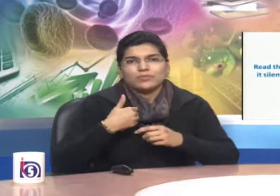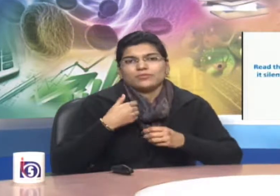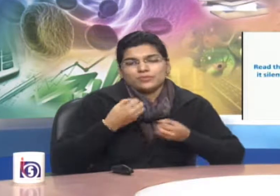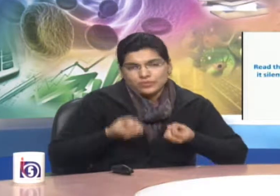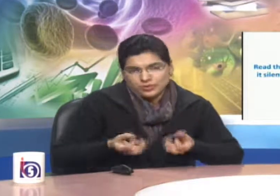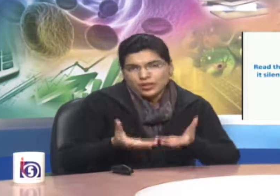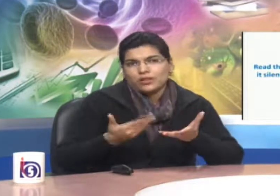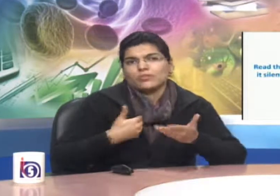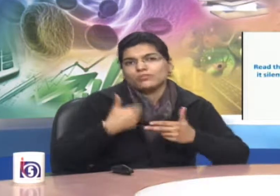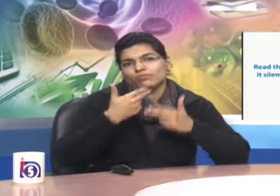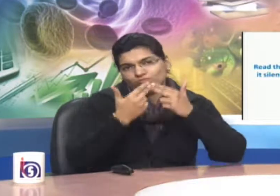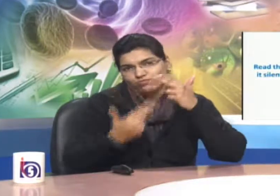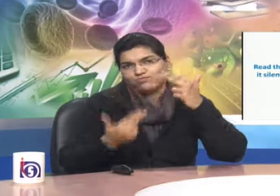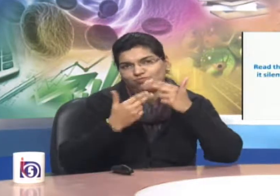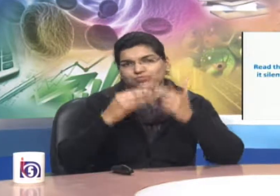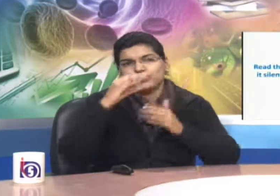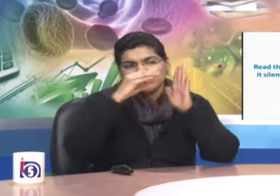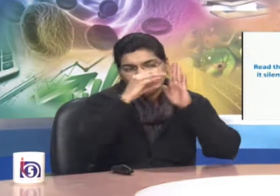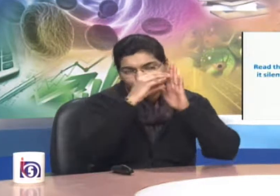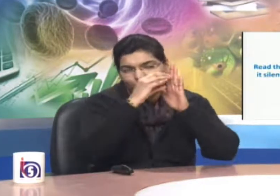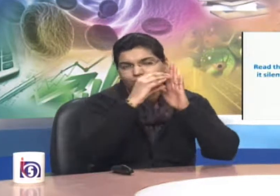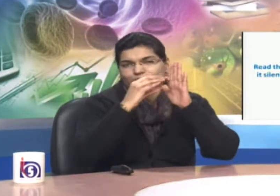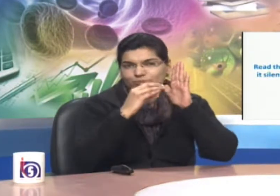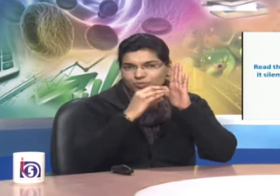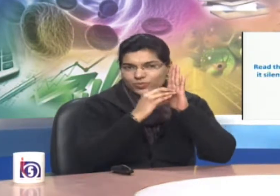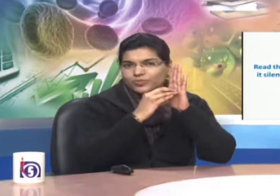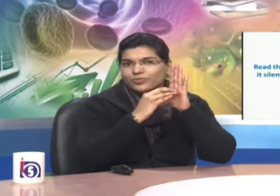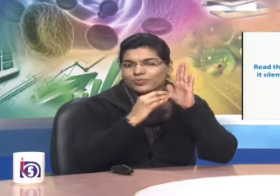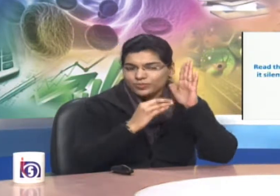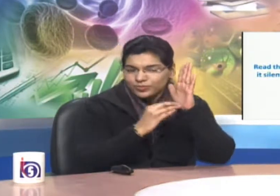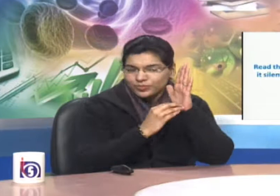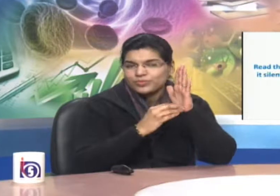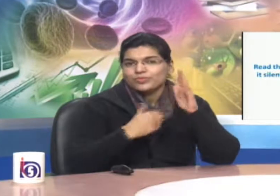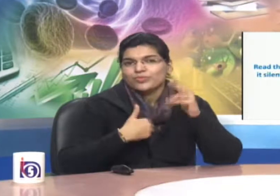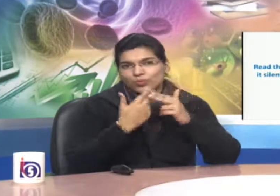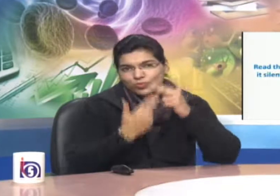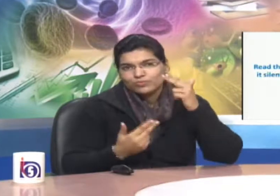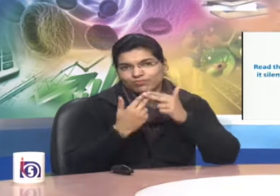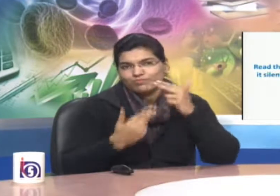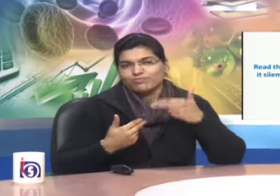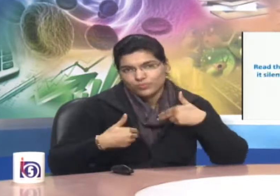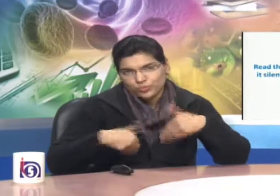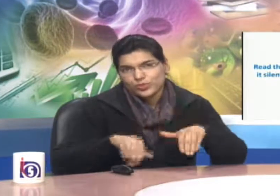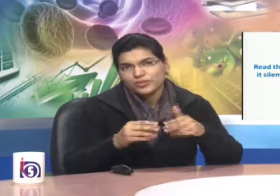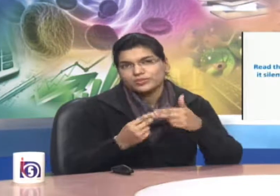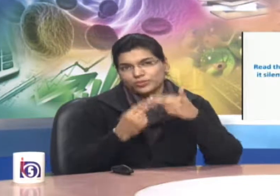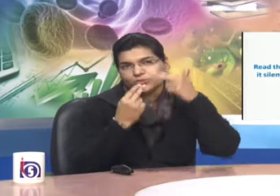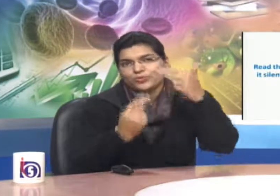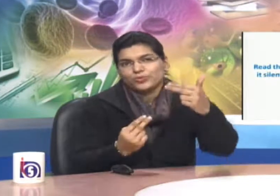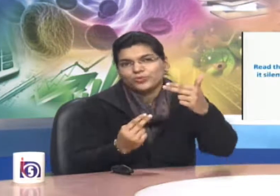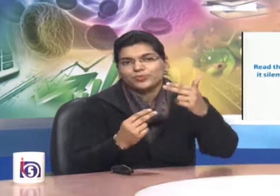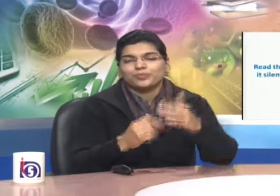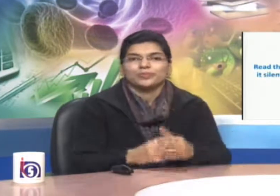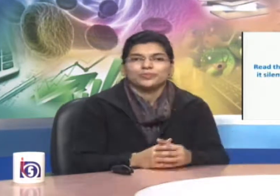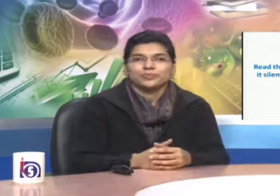to memorize the poem. So now I will explain the poem sentence by